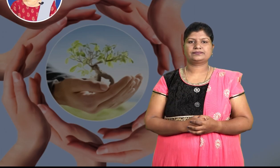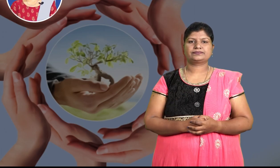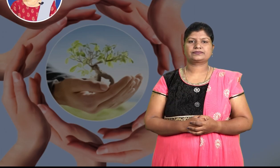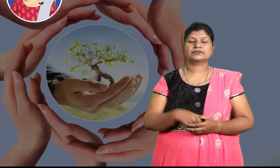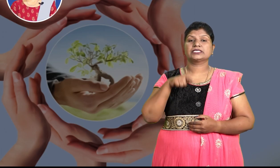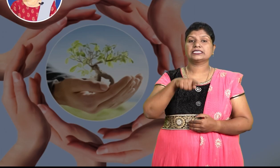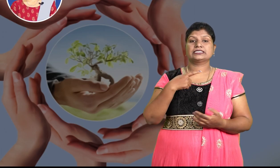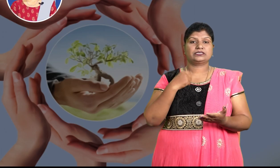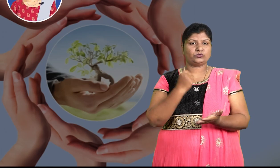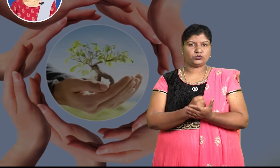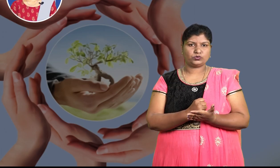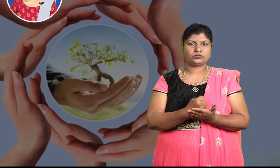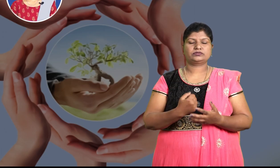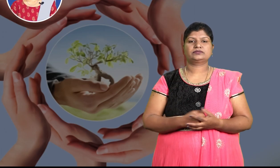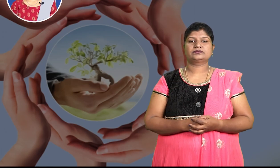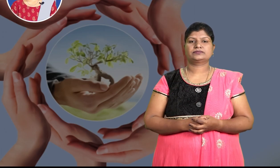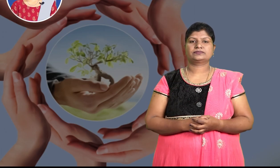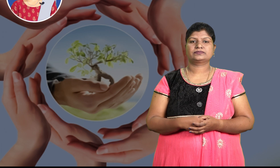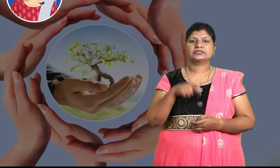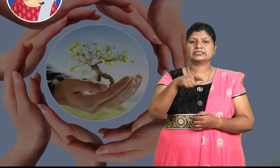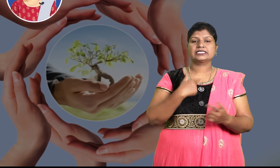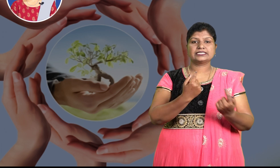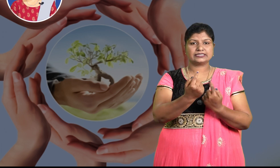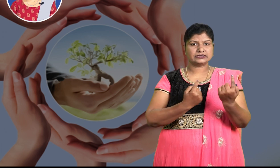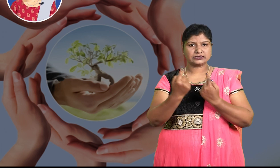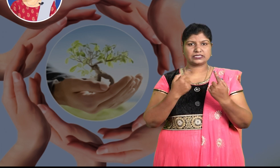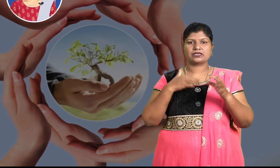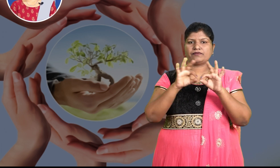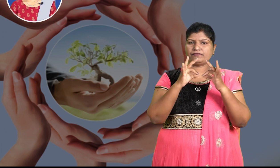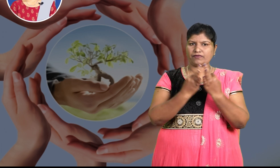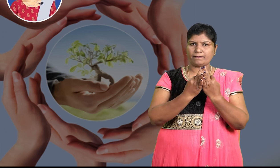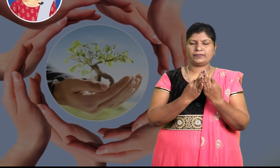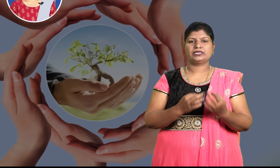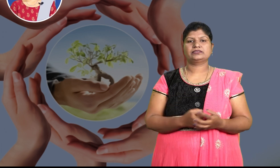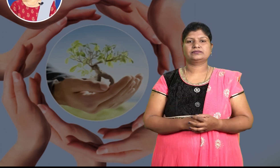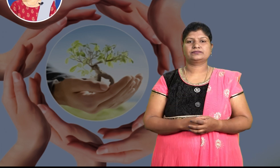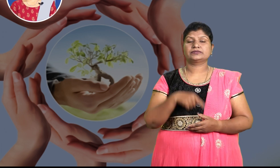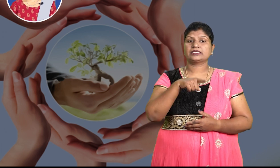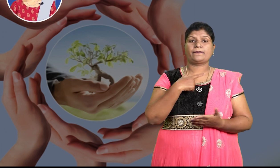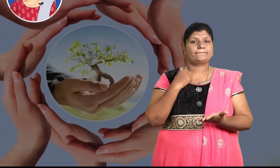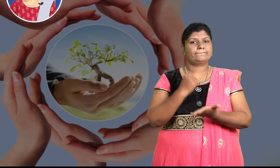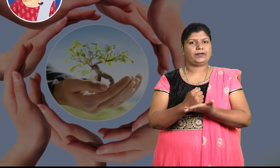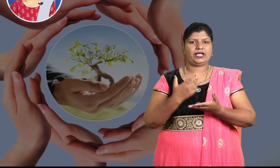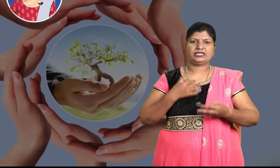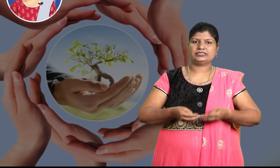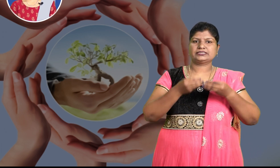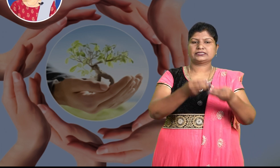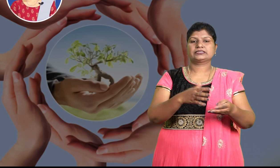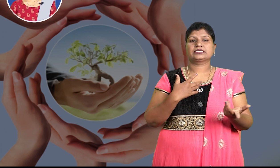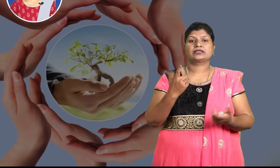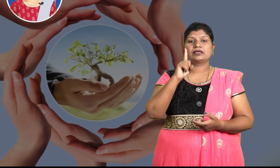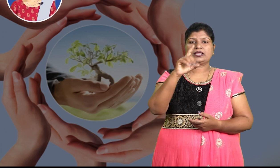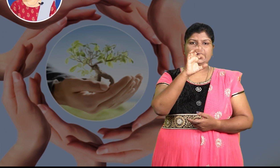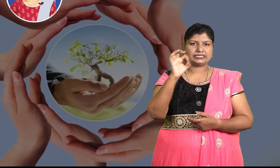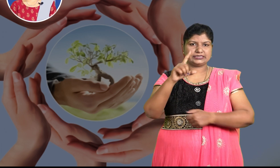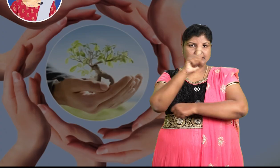which ensures that each family is guaranteed 100 days of employment